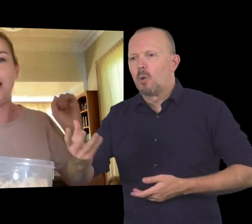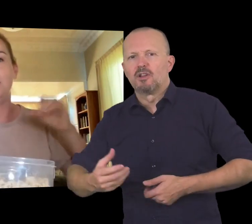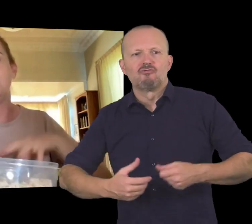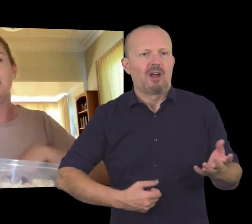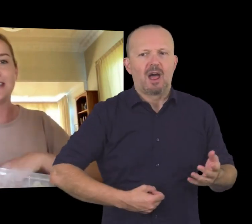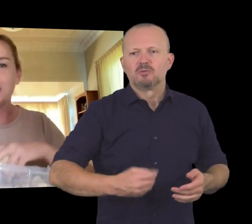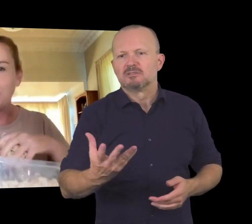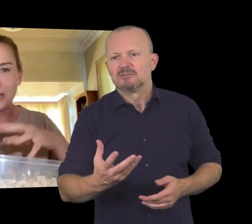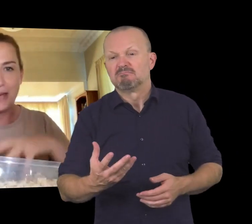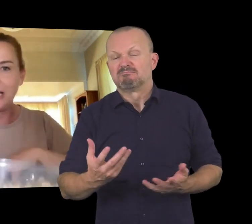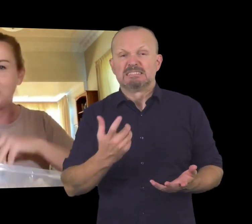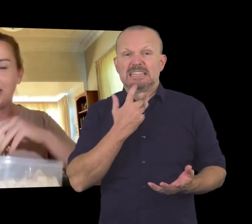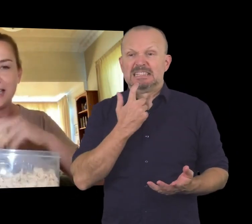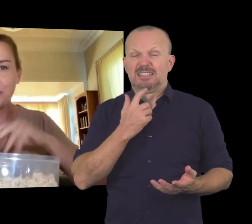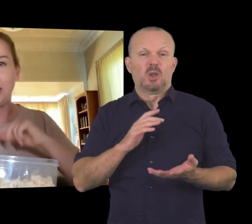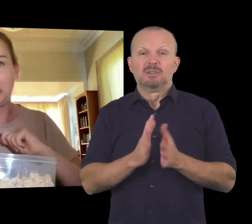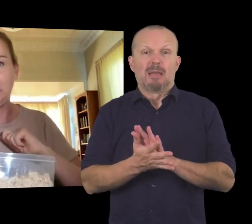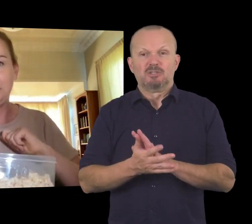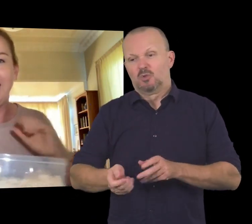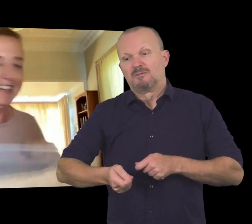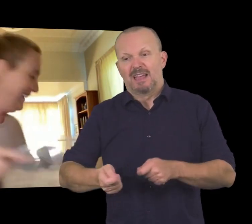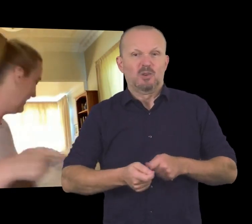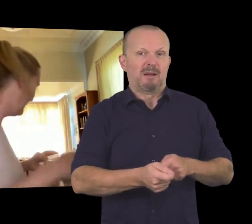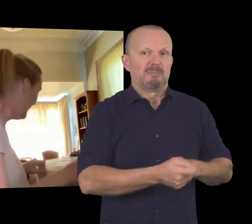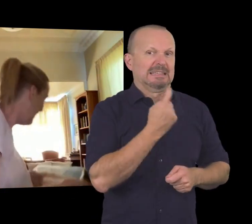it around. It doesn't do much damage. It's pretty cool.